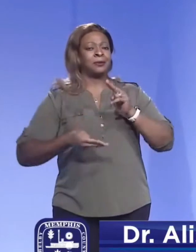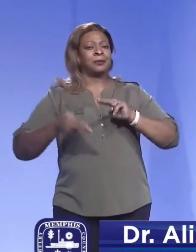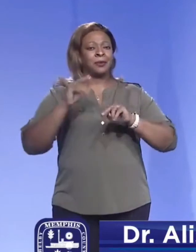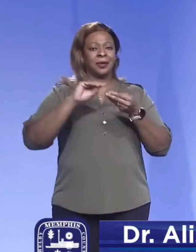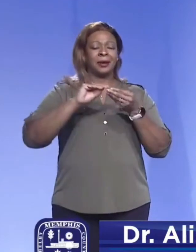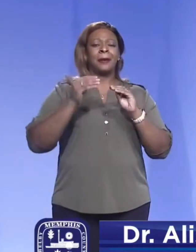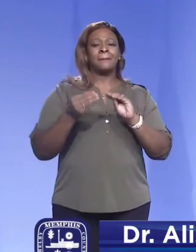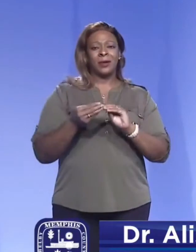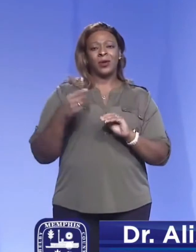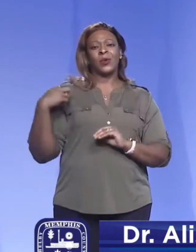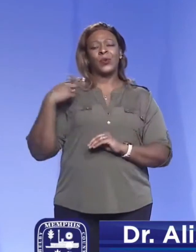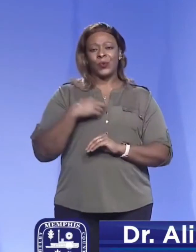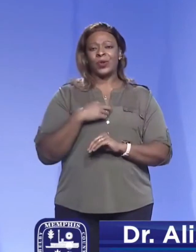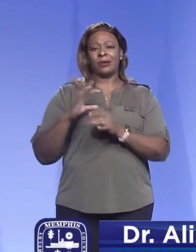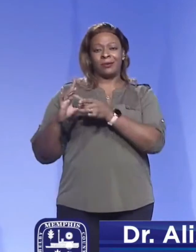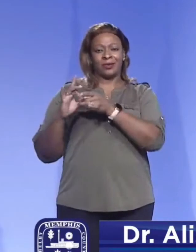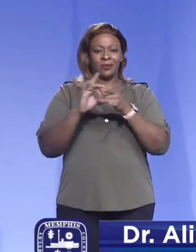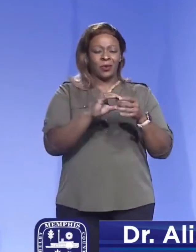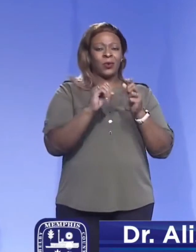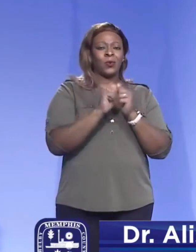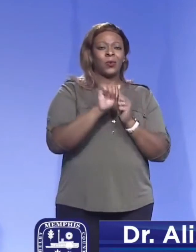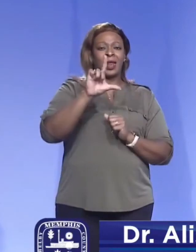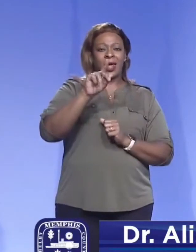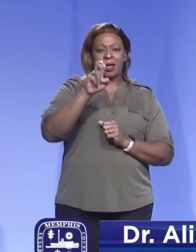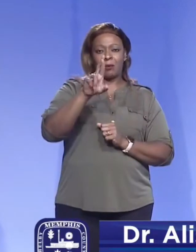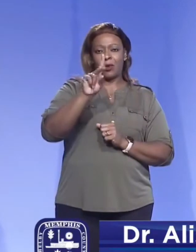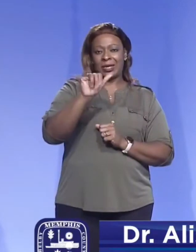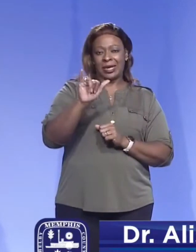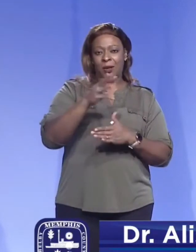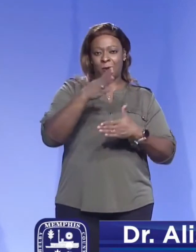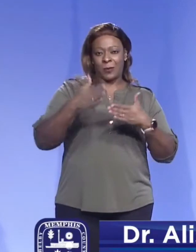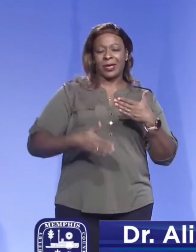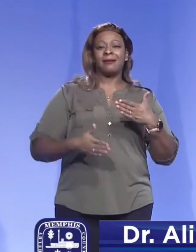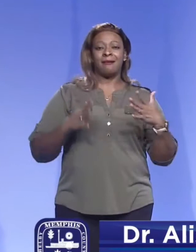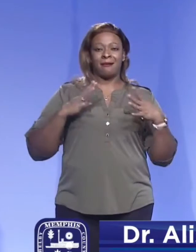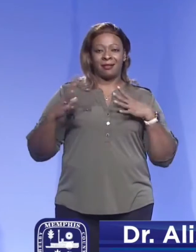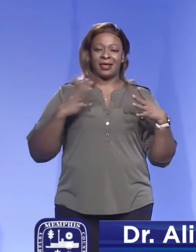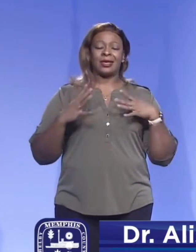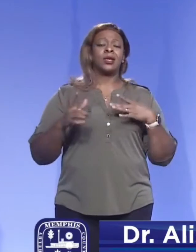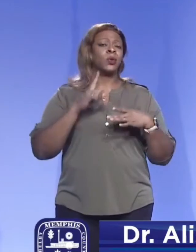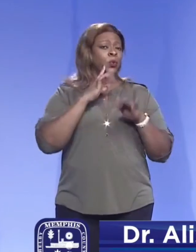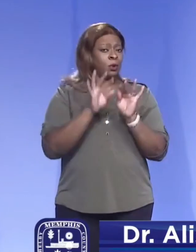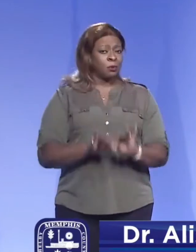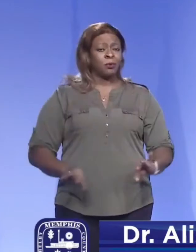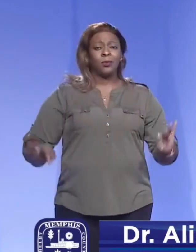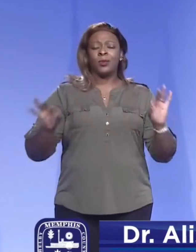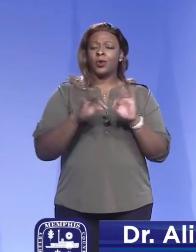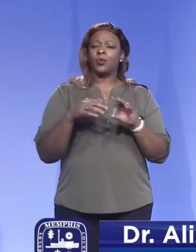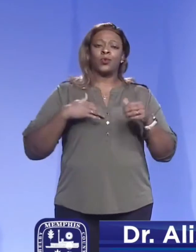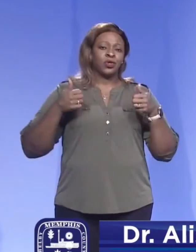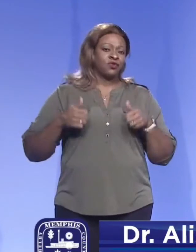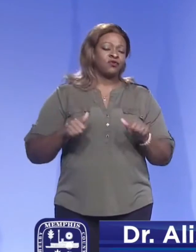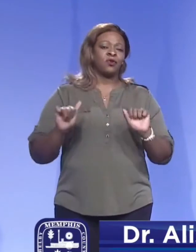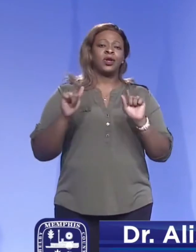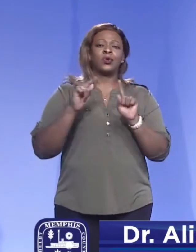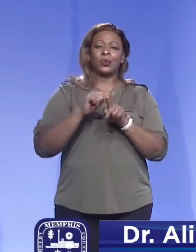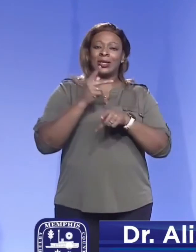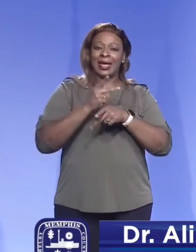of cases that we are associating with the Labor Day weekend. And it's going to be critical that we strive to